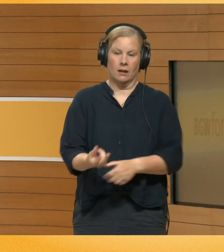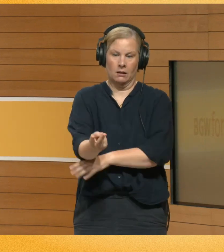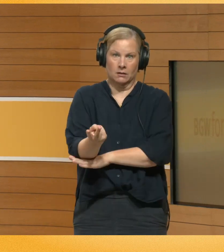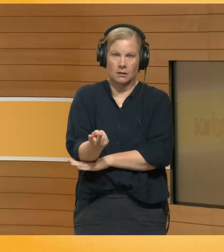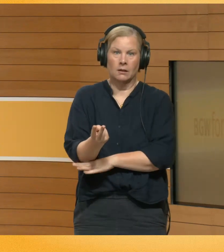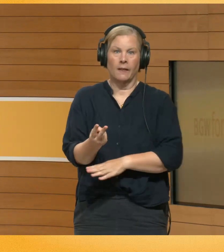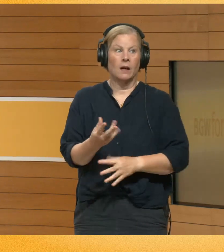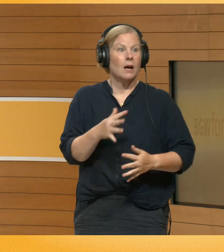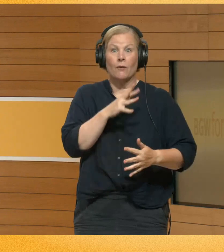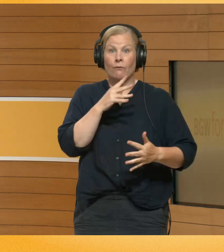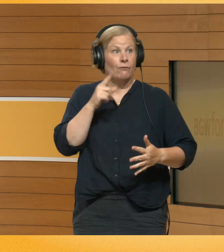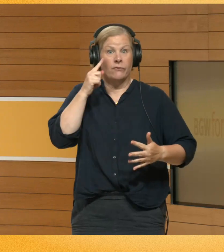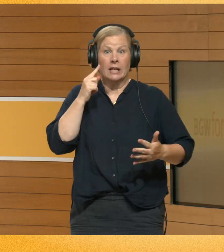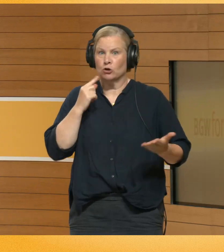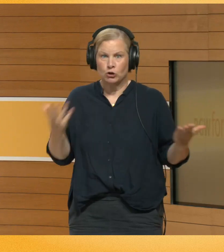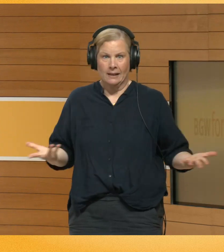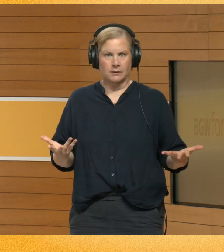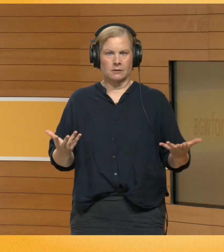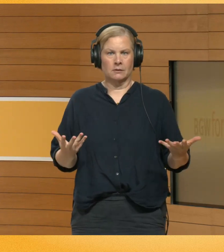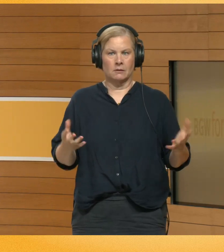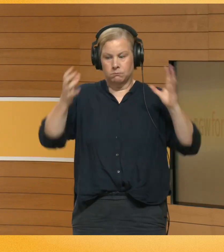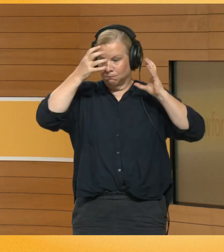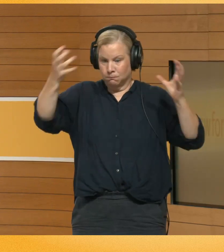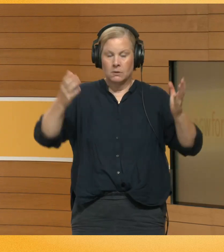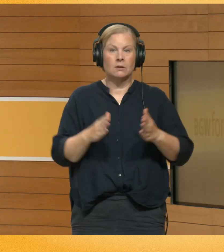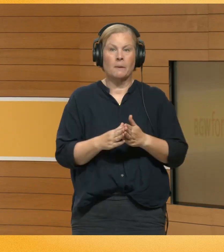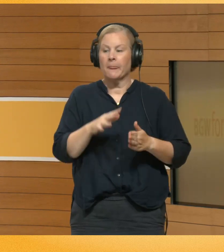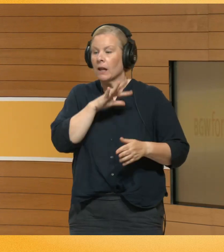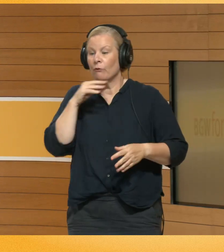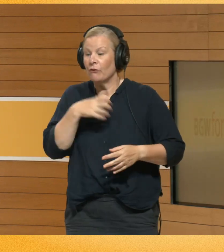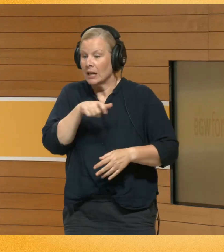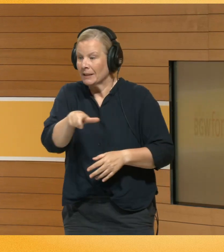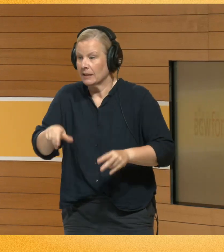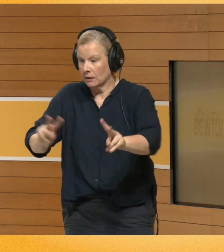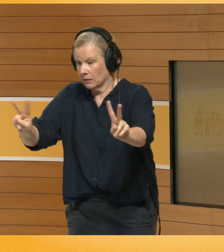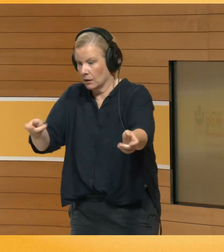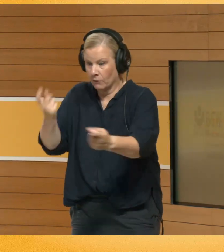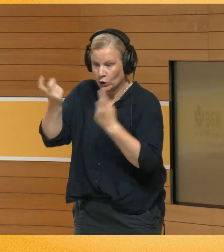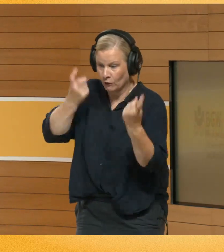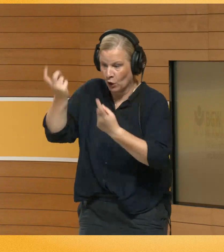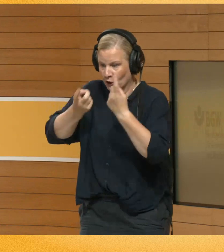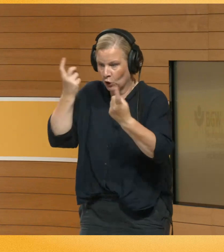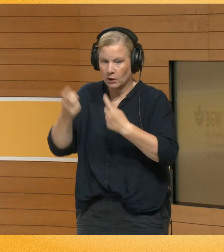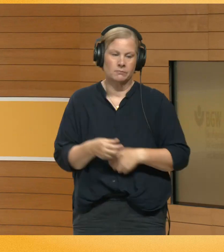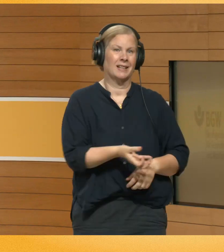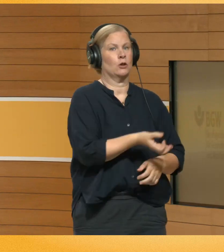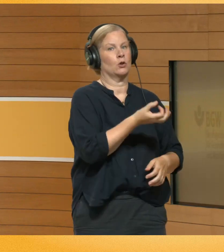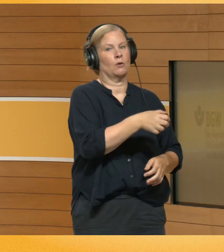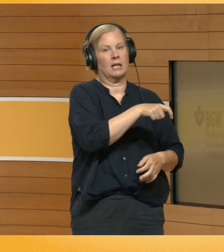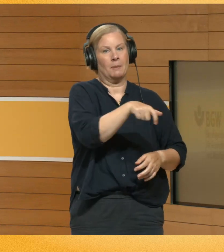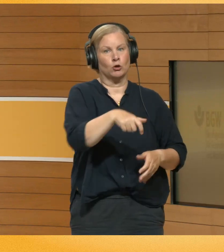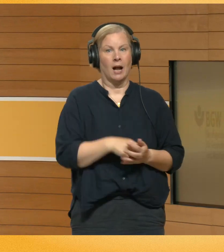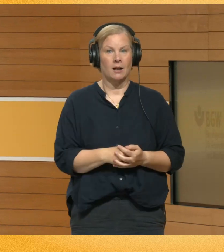amount of patients we were trying to handle, but also because we were living through a pandemic and we were also being victims